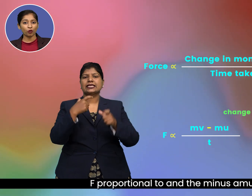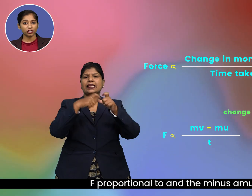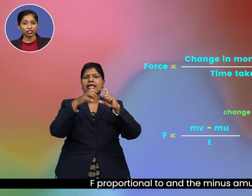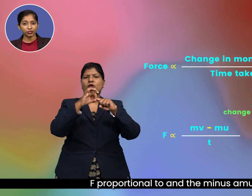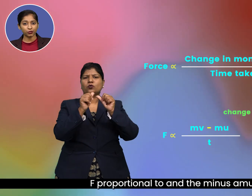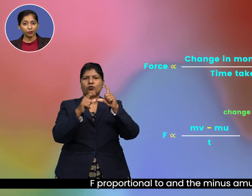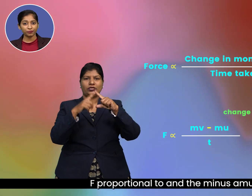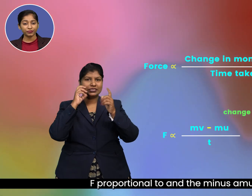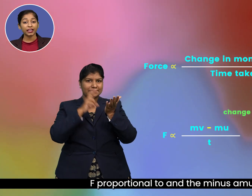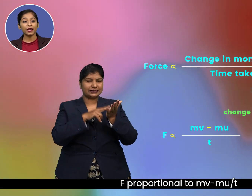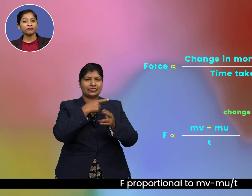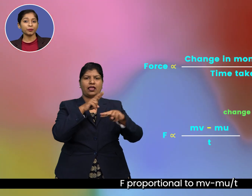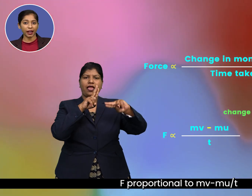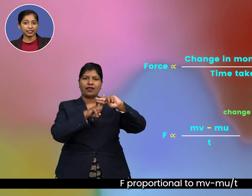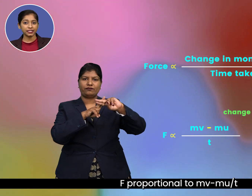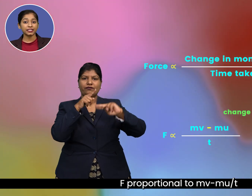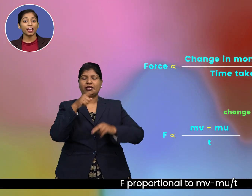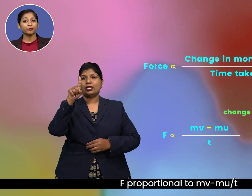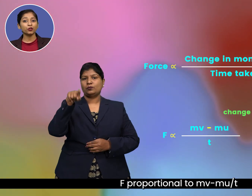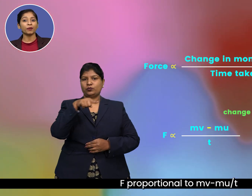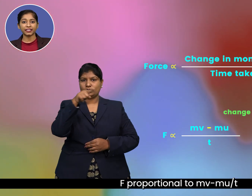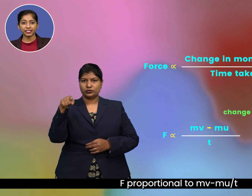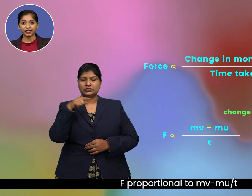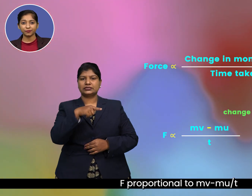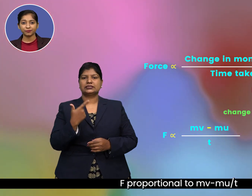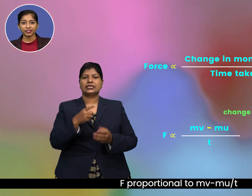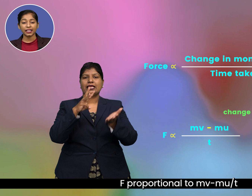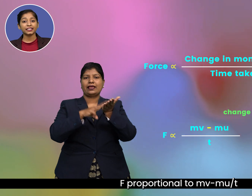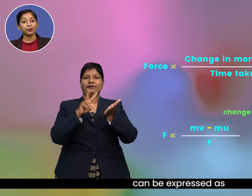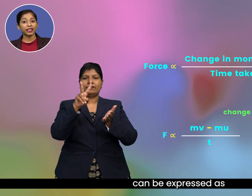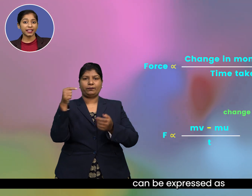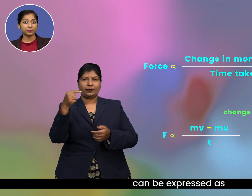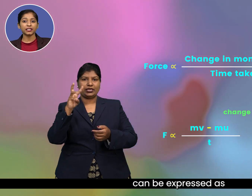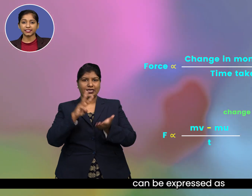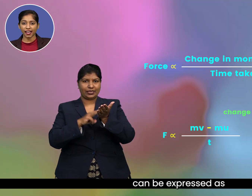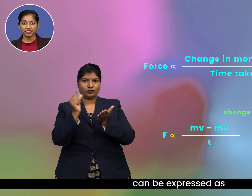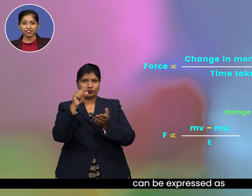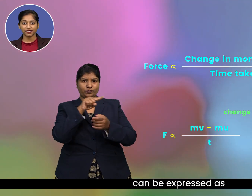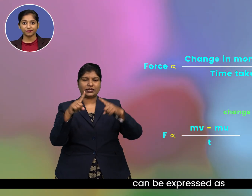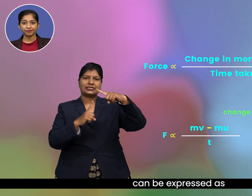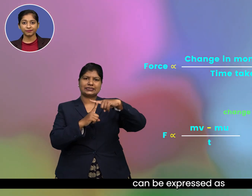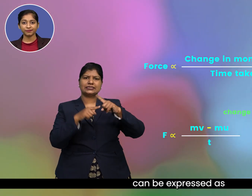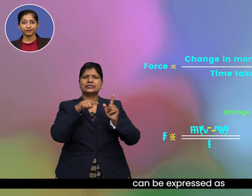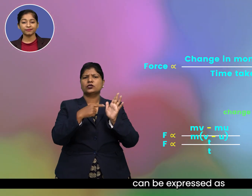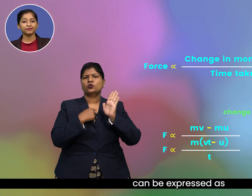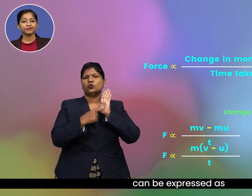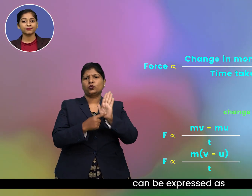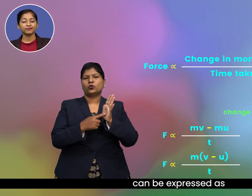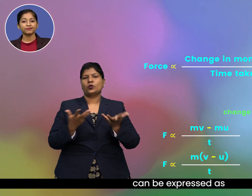F proportional to mv minus mu by t can be expressed as,